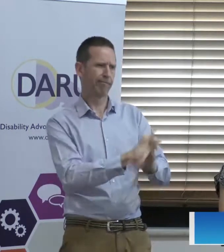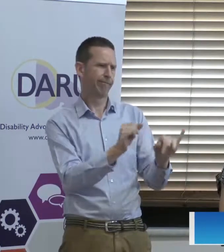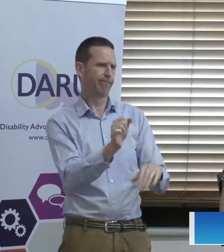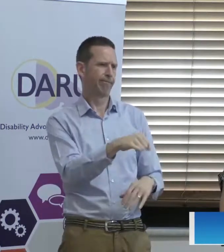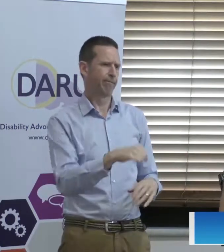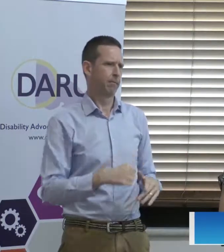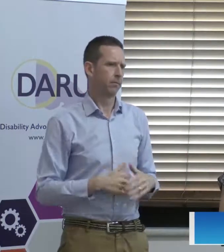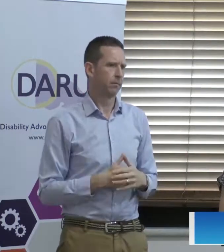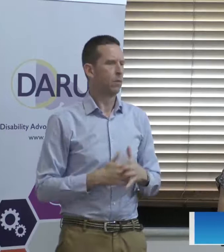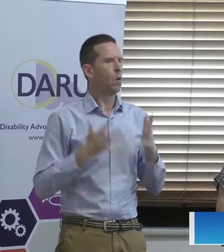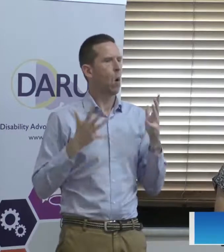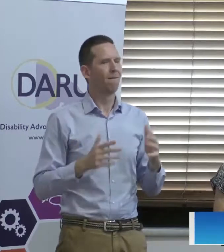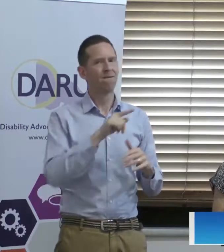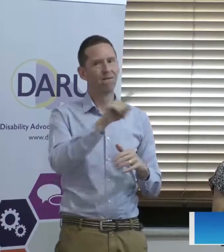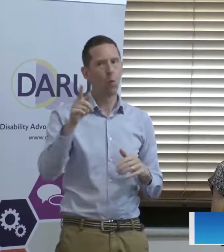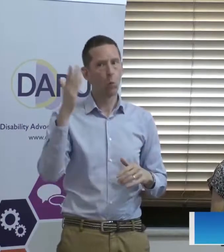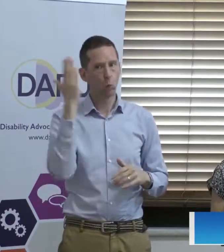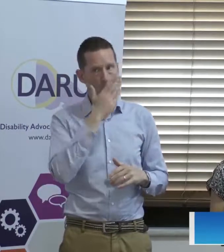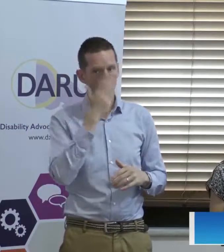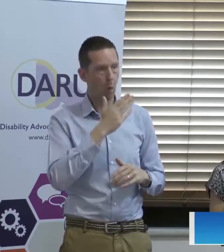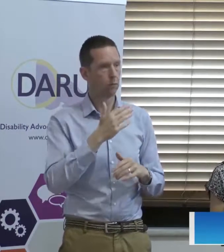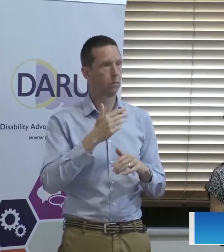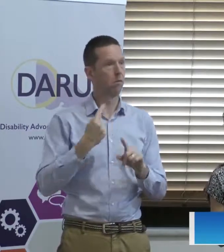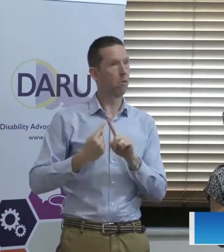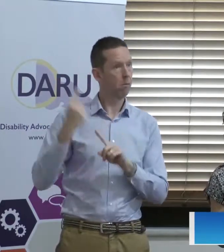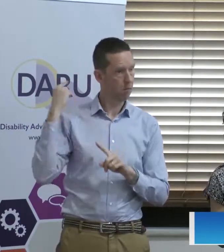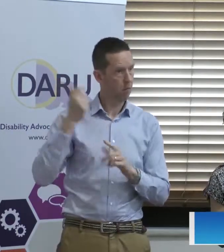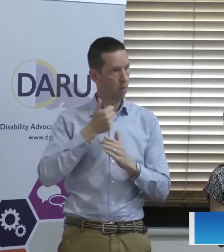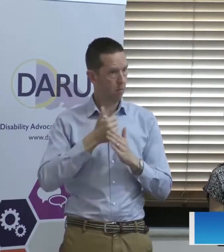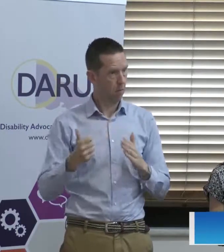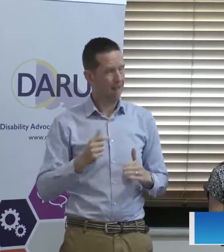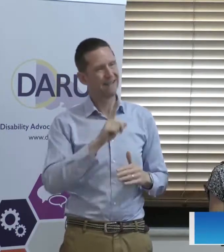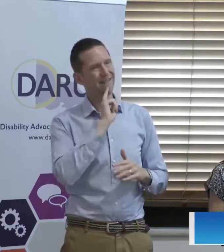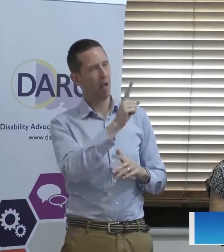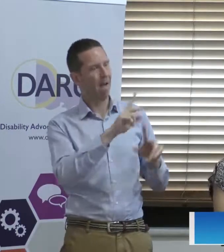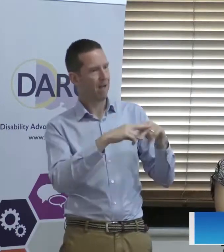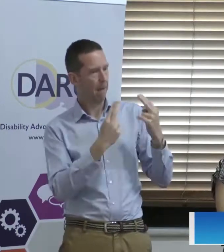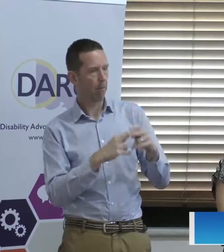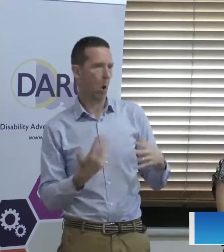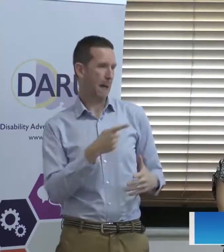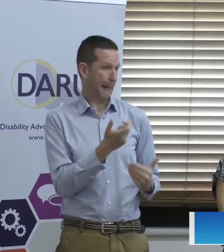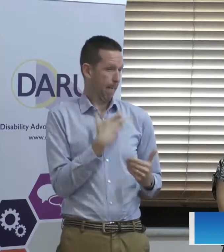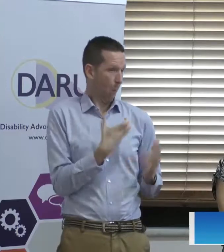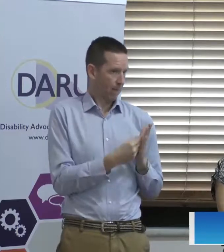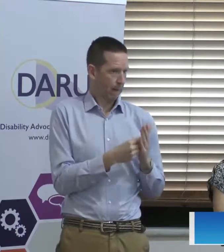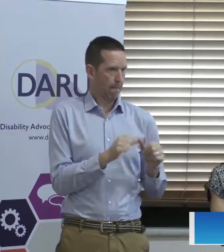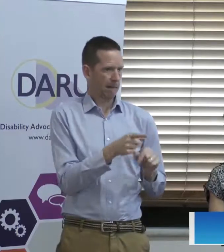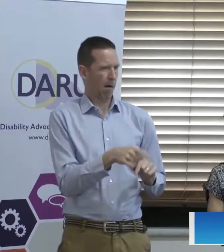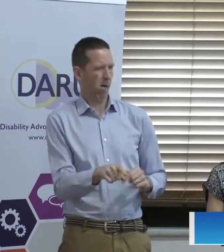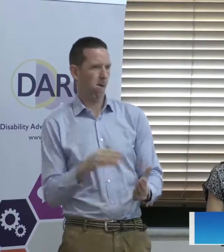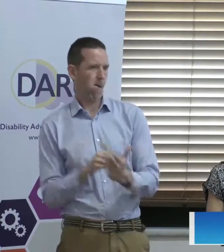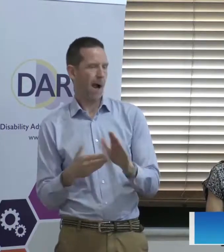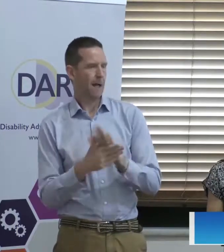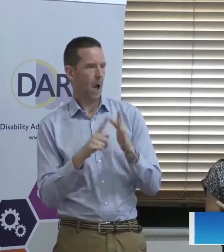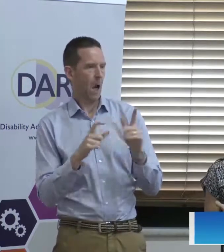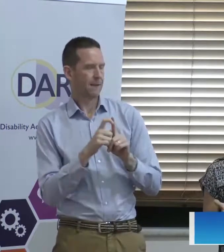And a lot of the schools, certainly in the past, were telling families, well, you'll get more funding if you go under ID than